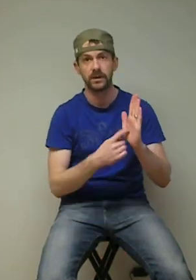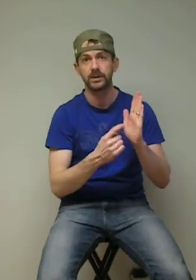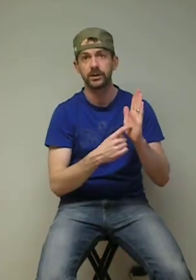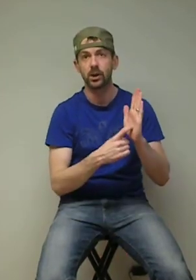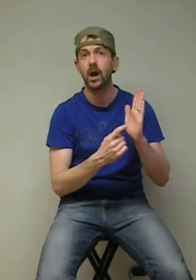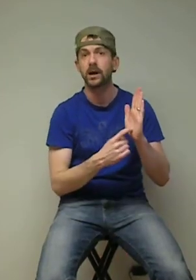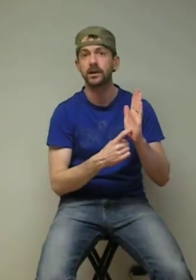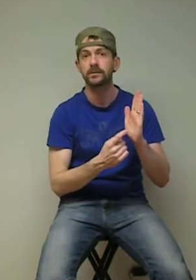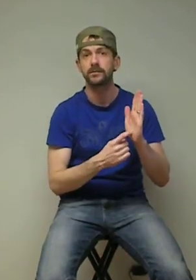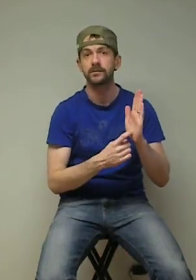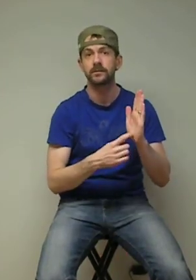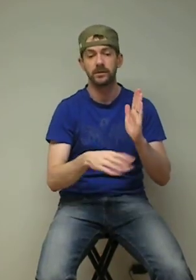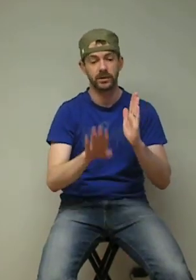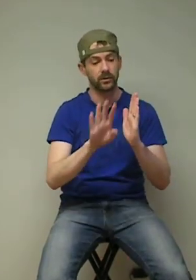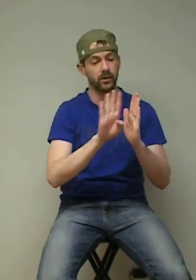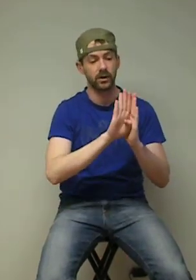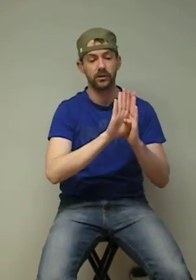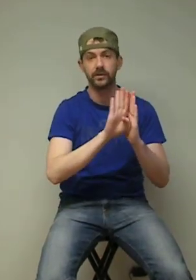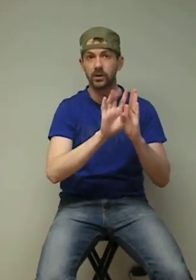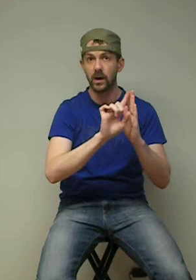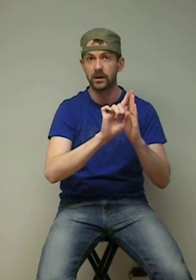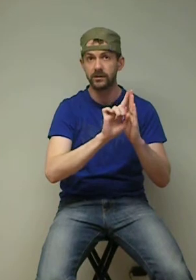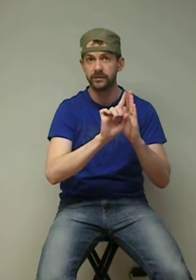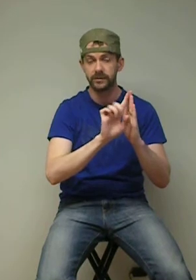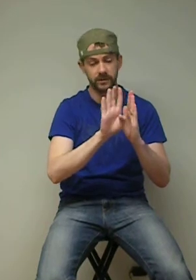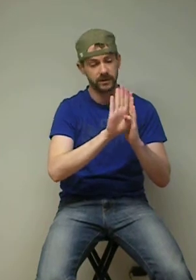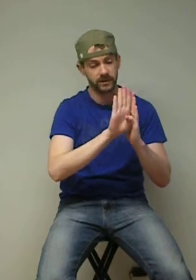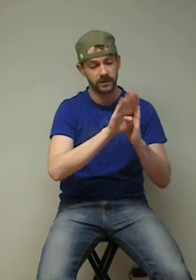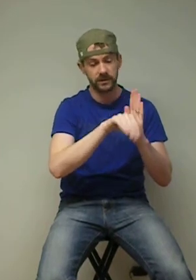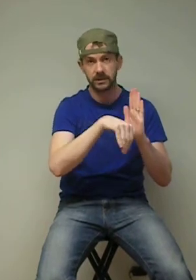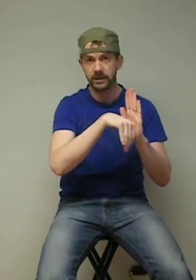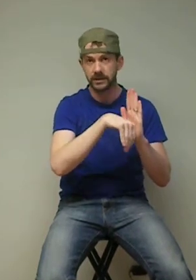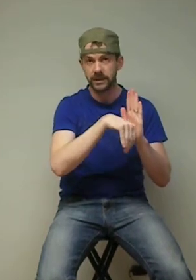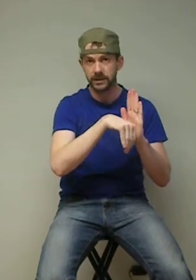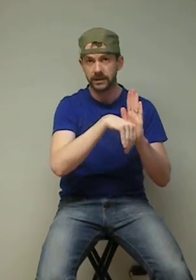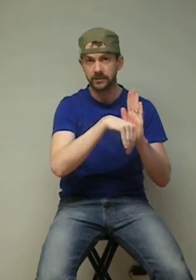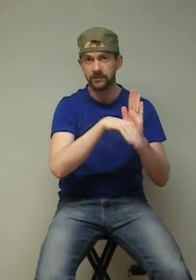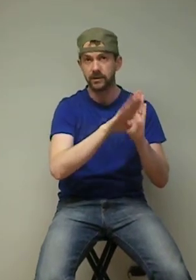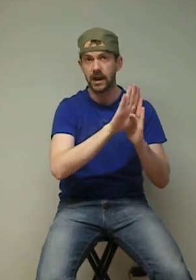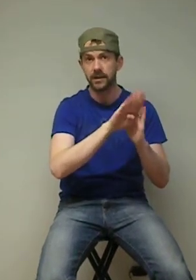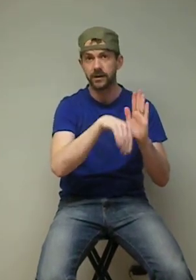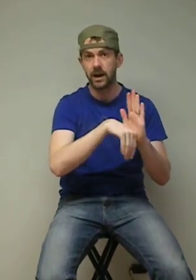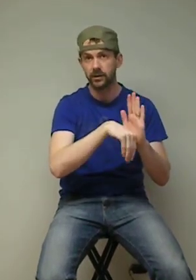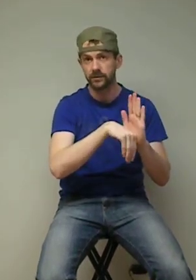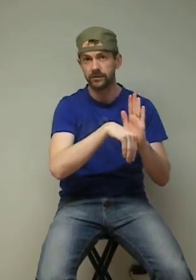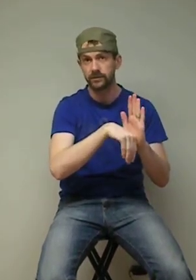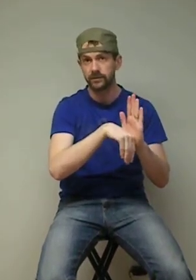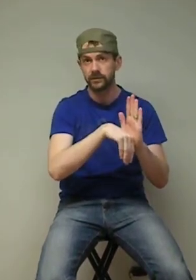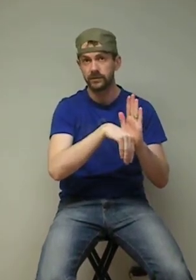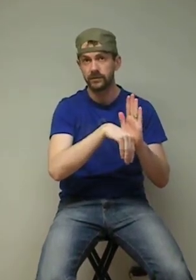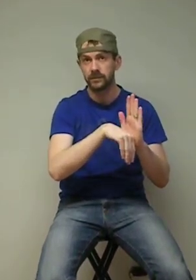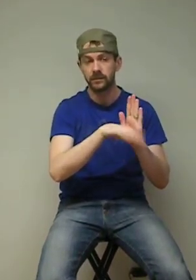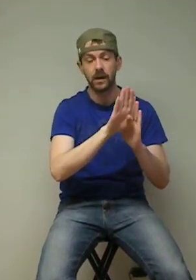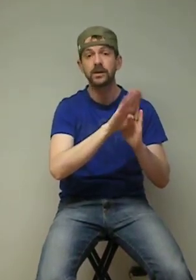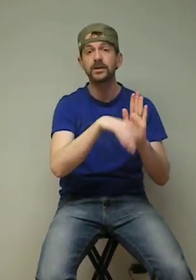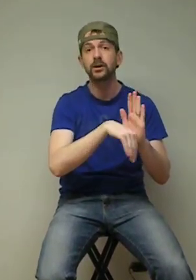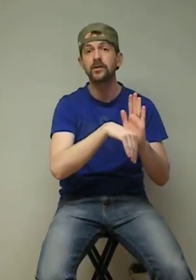This is your clock. So you're going to go from the 12 to the 6 for half an hour. Now this is good for when